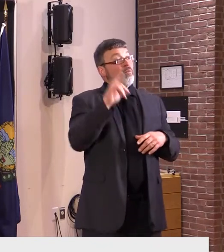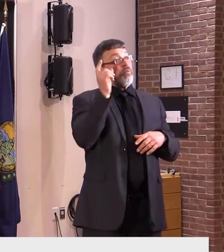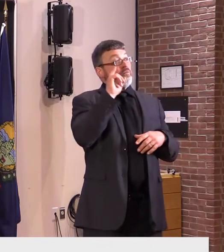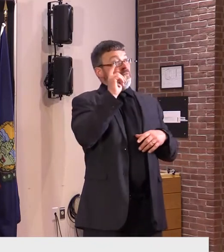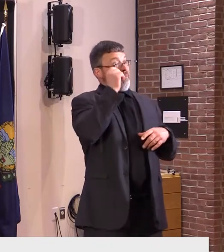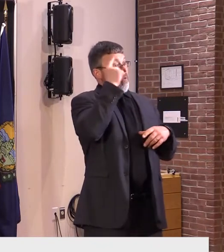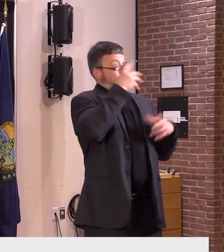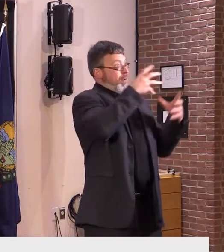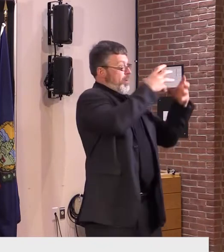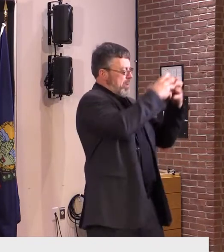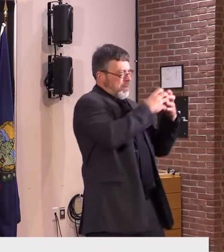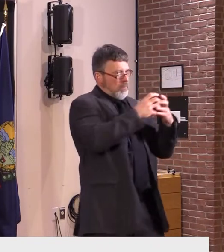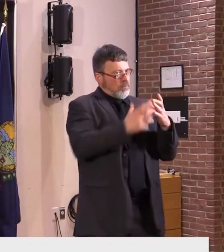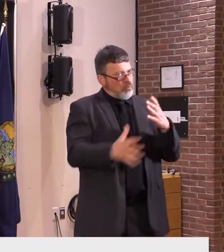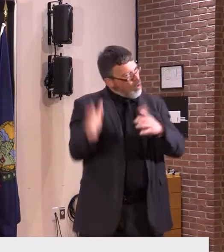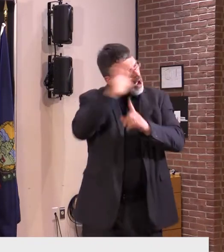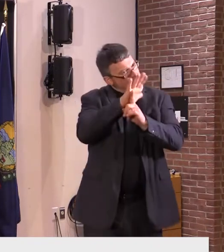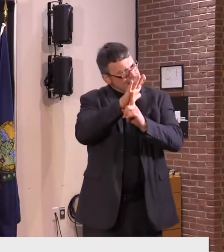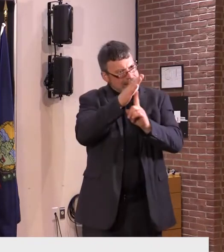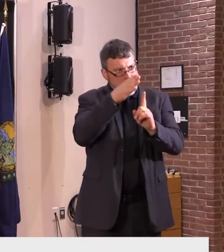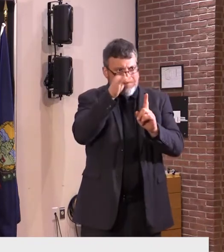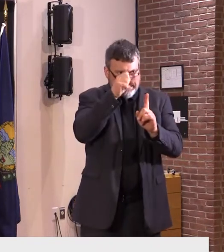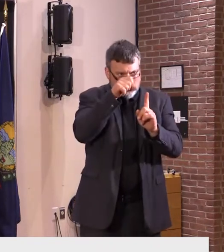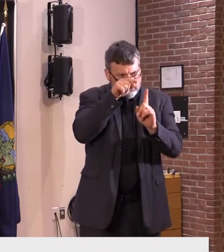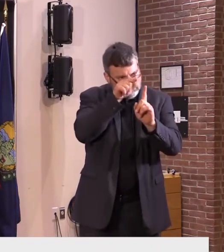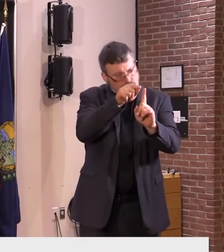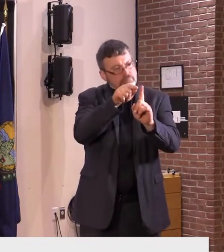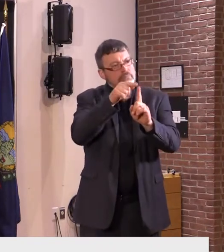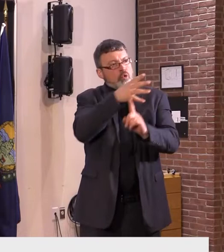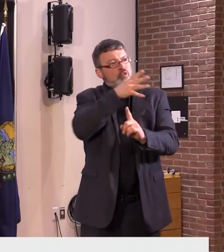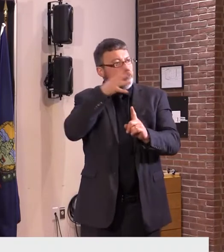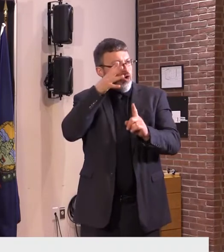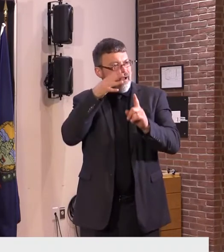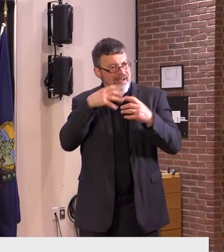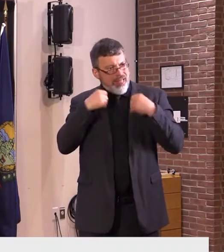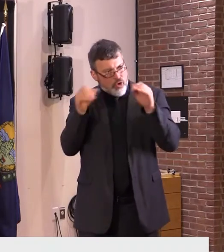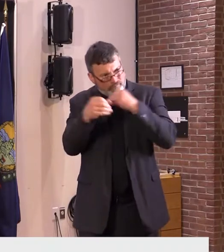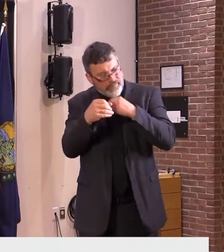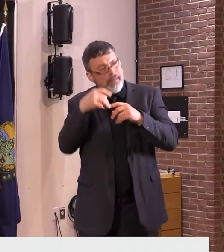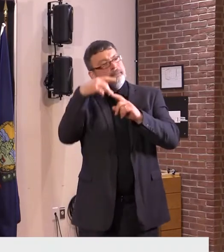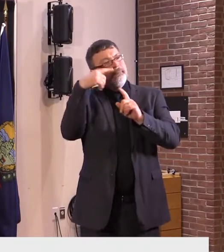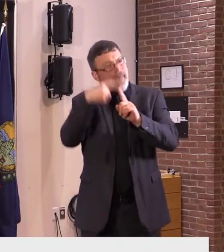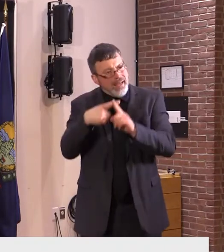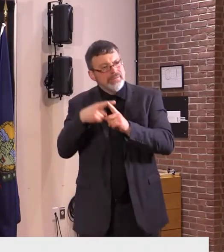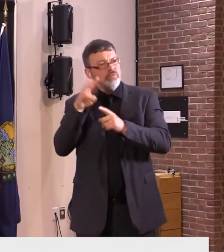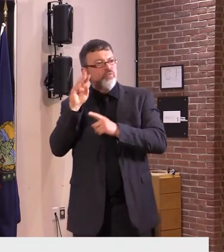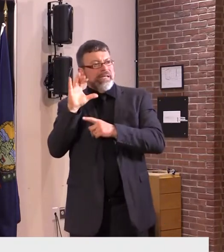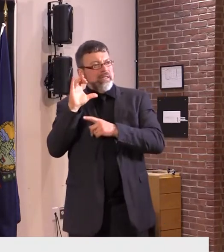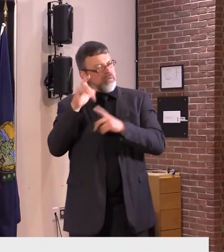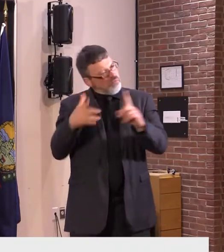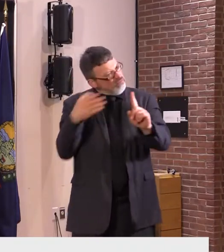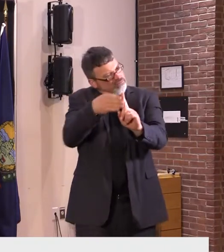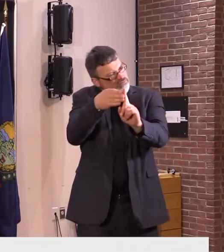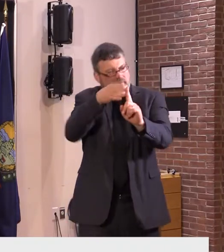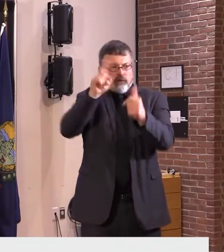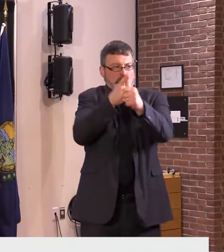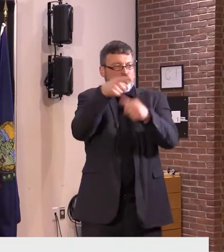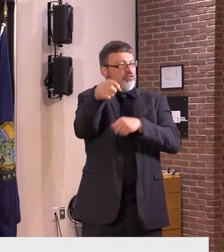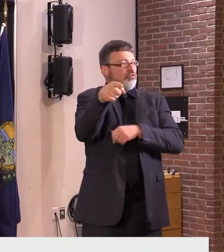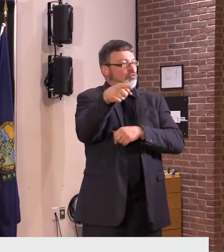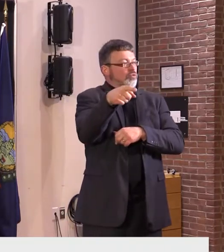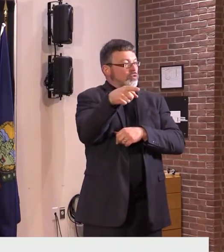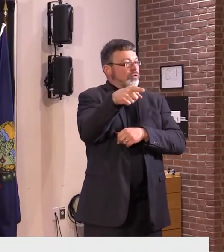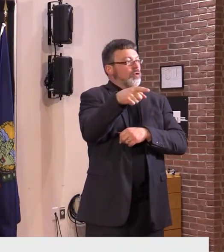and Markets have been reaching out to local grocers and retailers. Everyone should be aware that